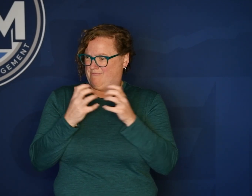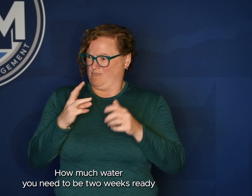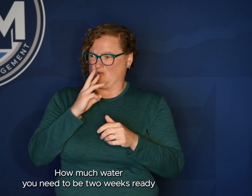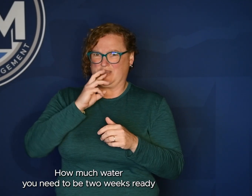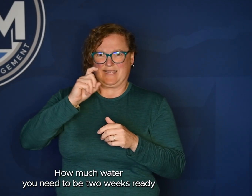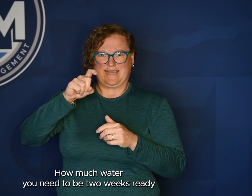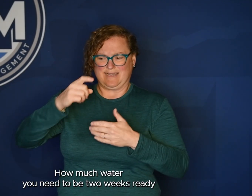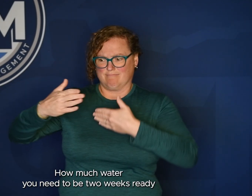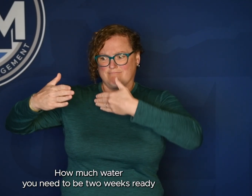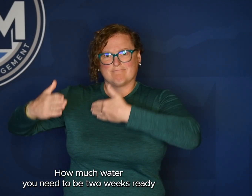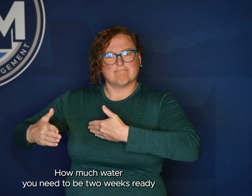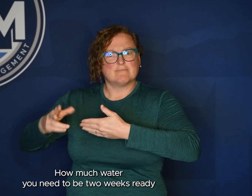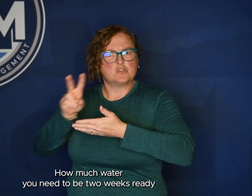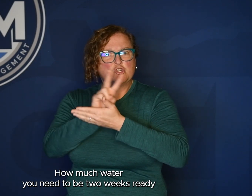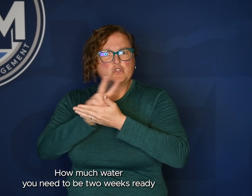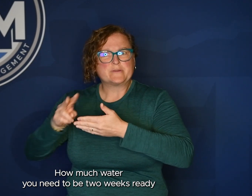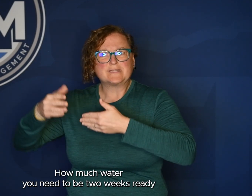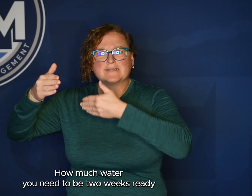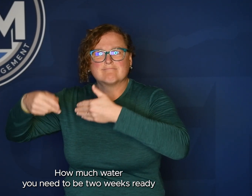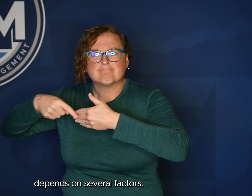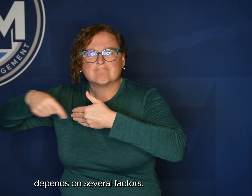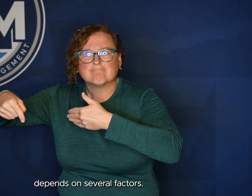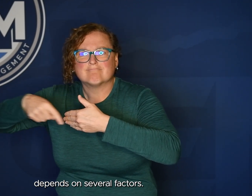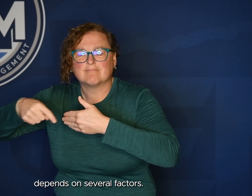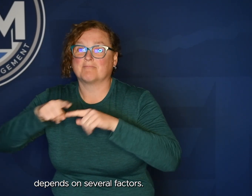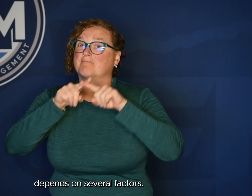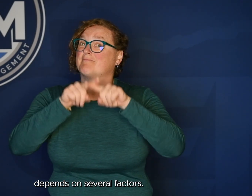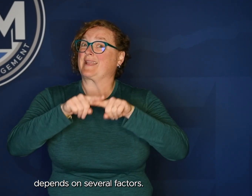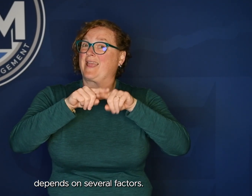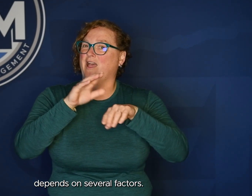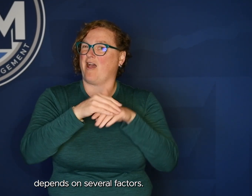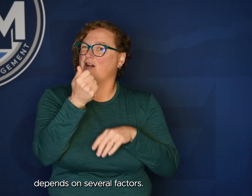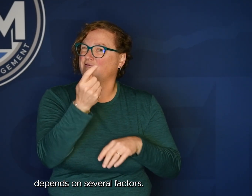How much water you need to be 2 weeks ready depends on several factors.